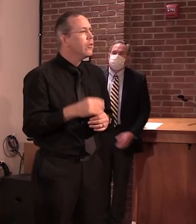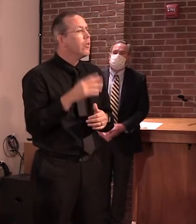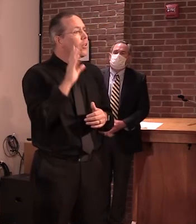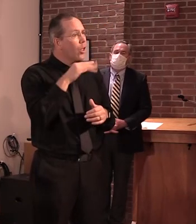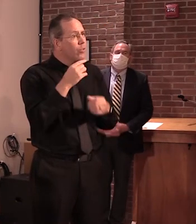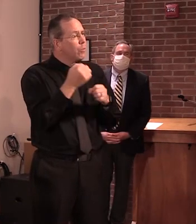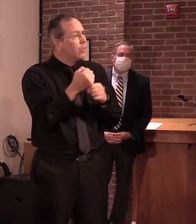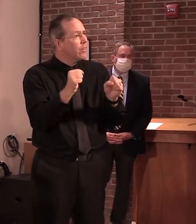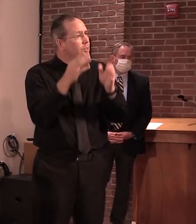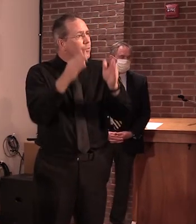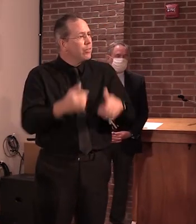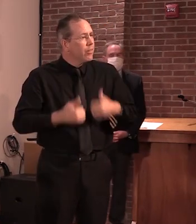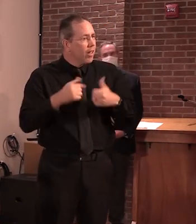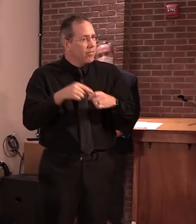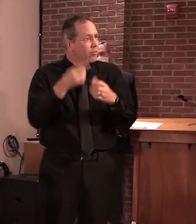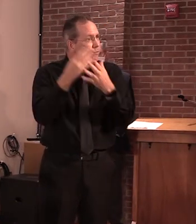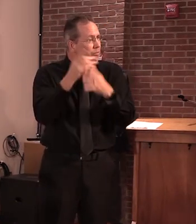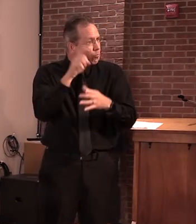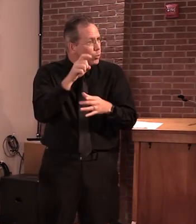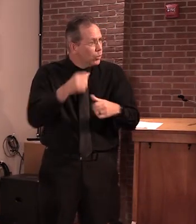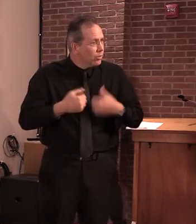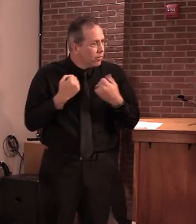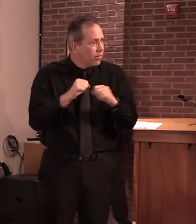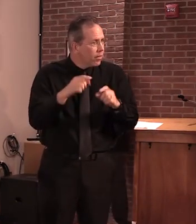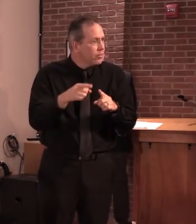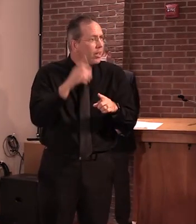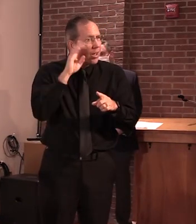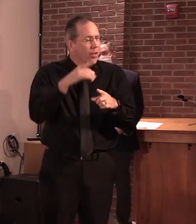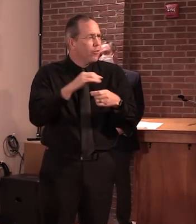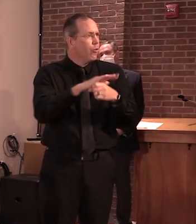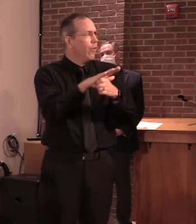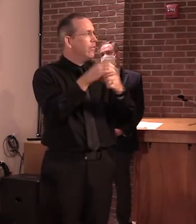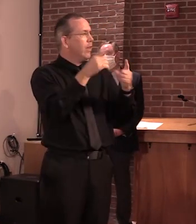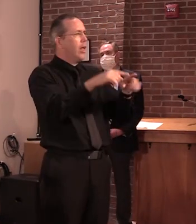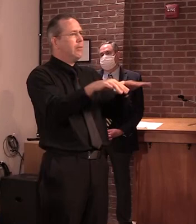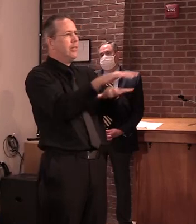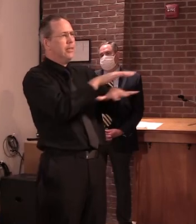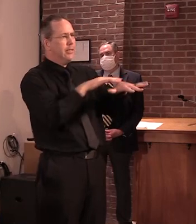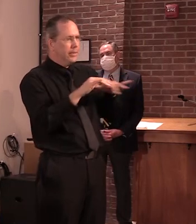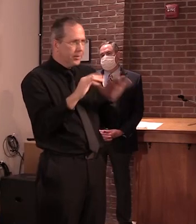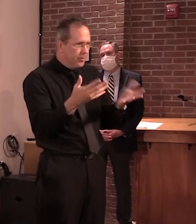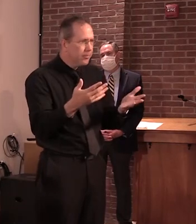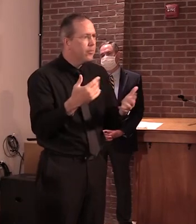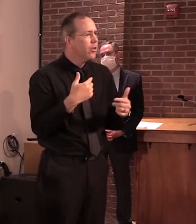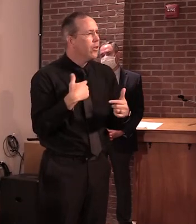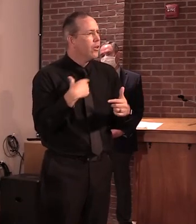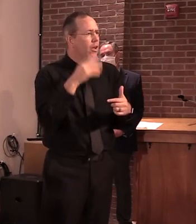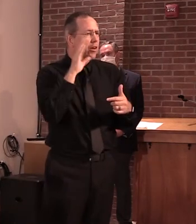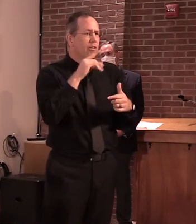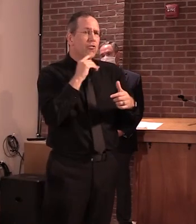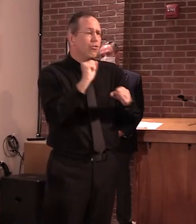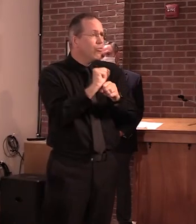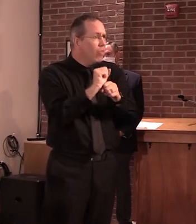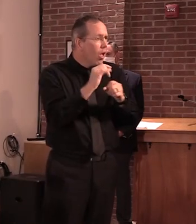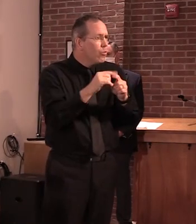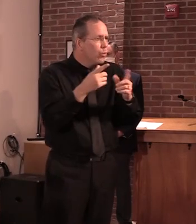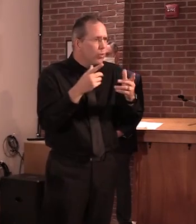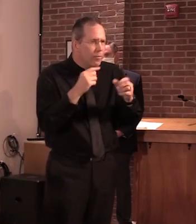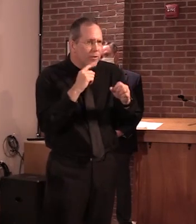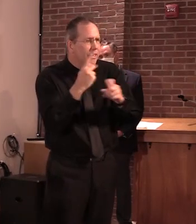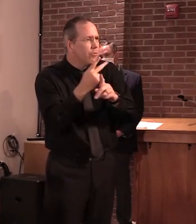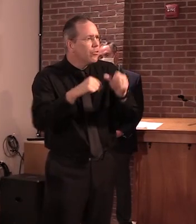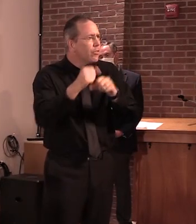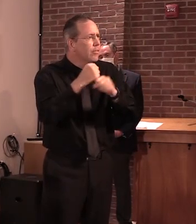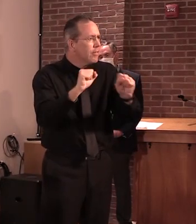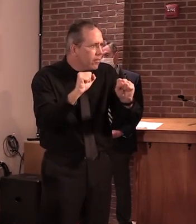and correctional workers were paramount during that time. And they did do an excellent job during that time. But